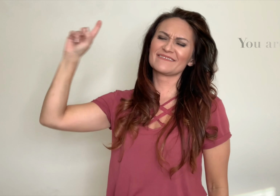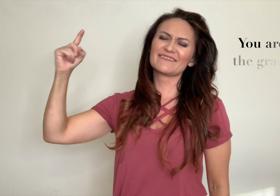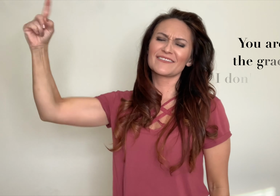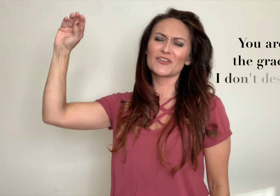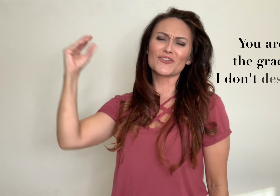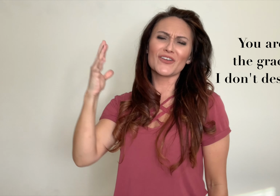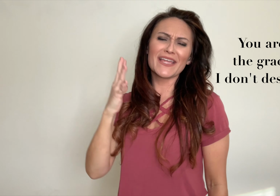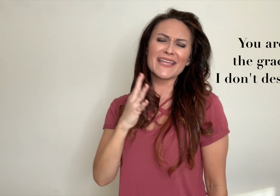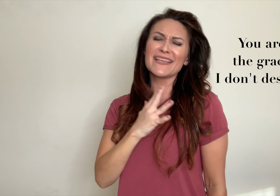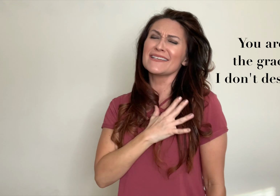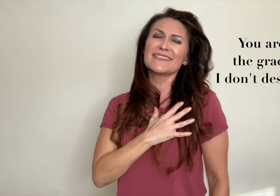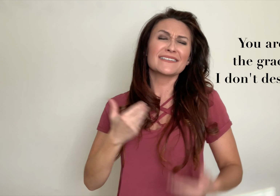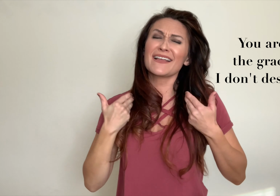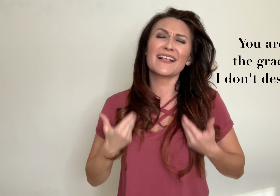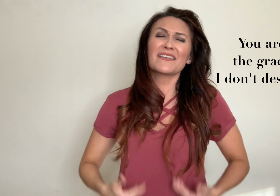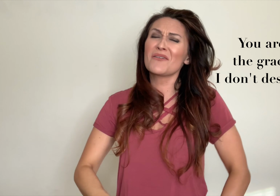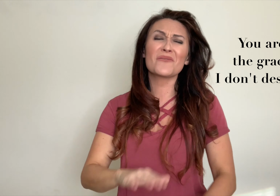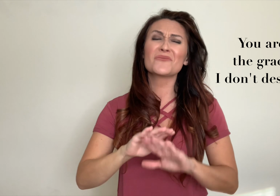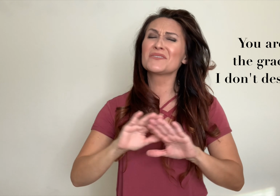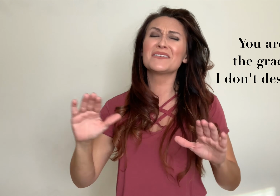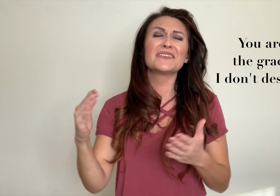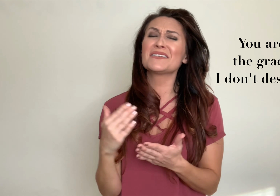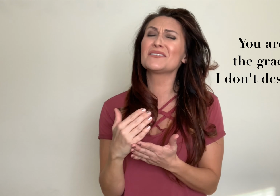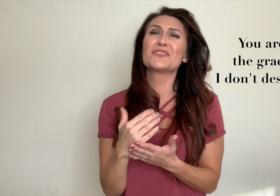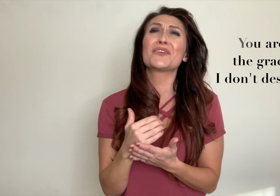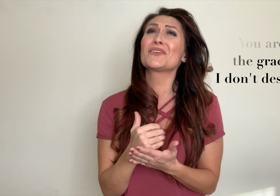hurt. You are the grace I don't